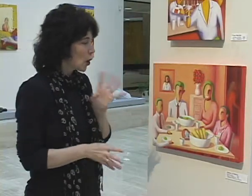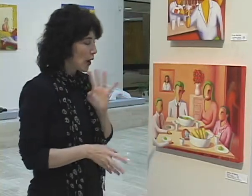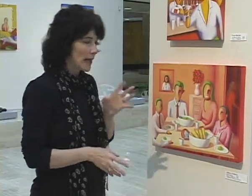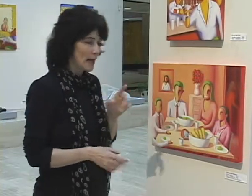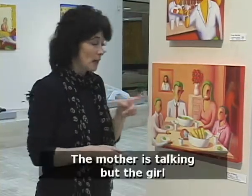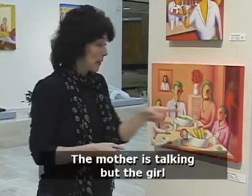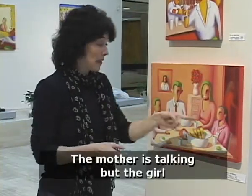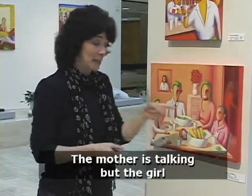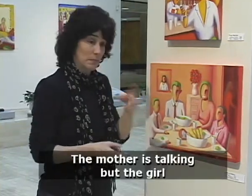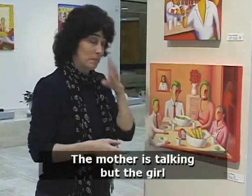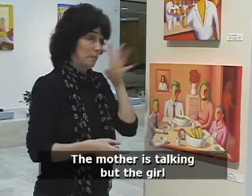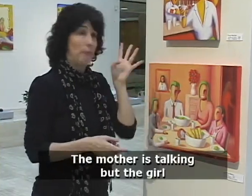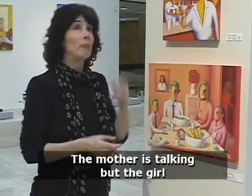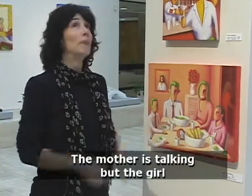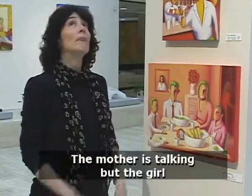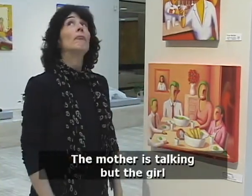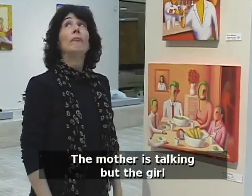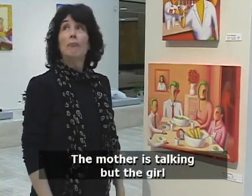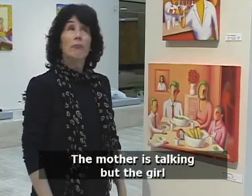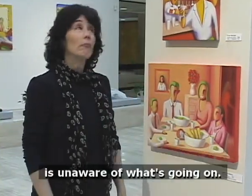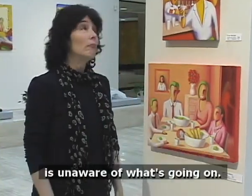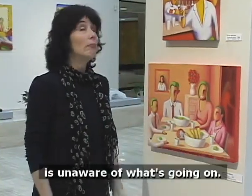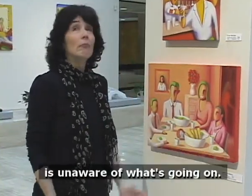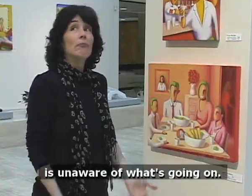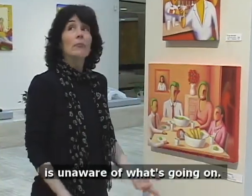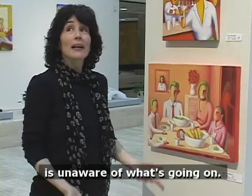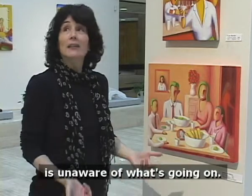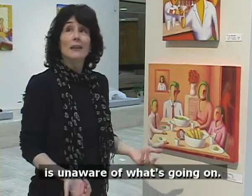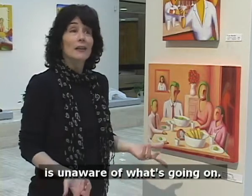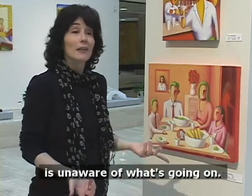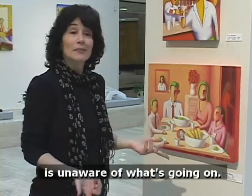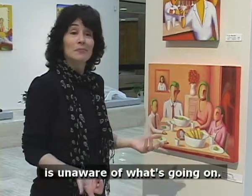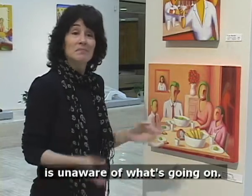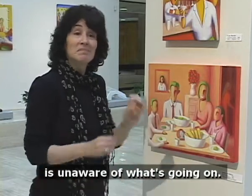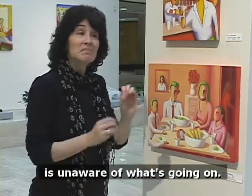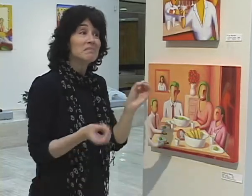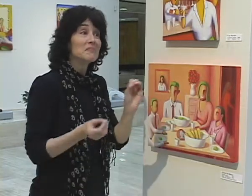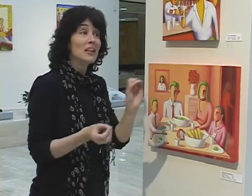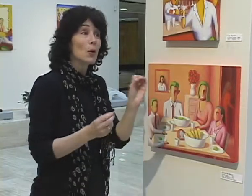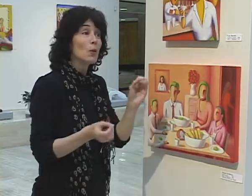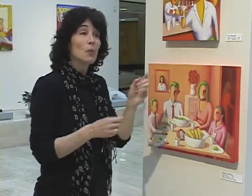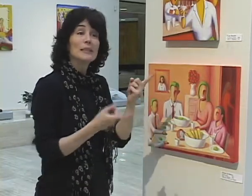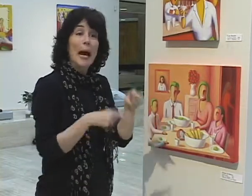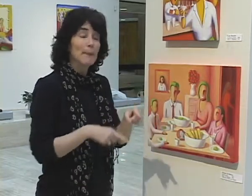The mother is talking, but the girl is unaware of what's going on.